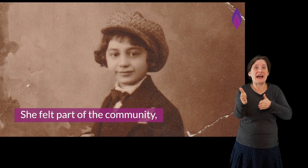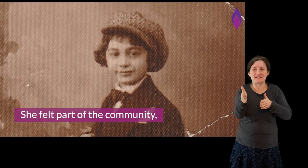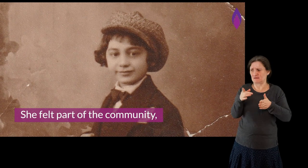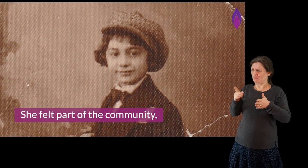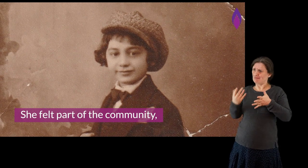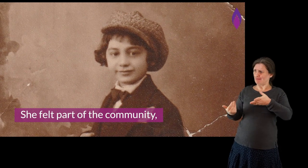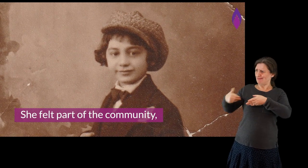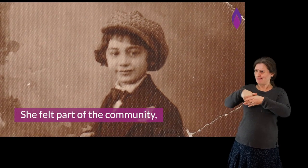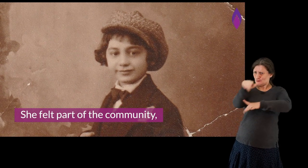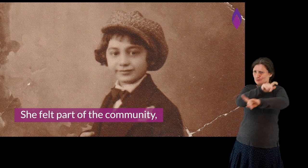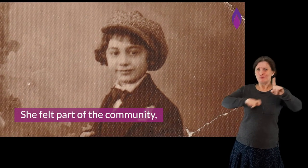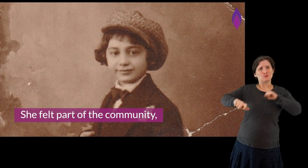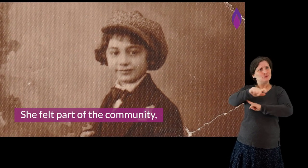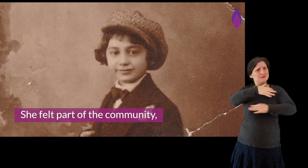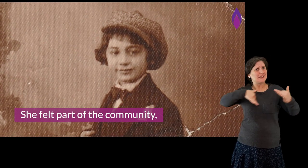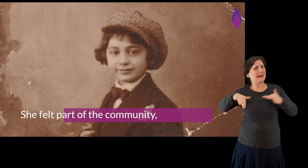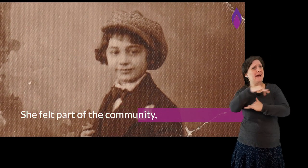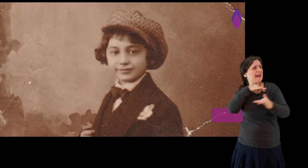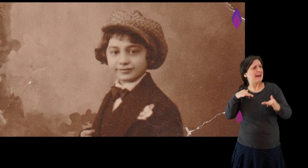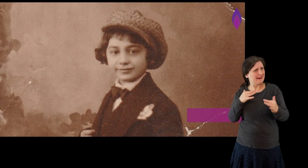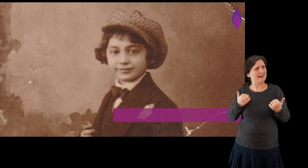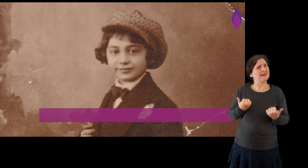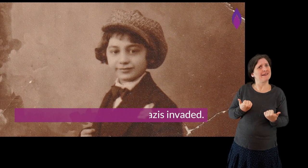felt part of the community.